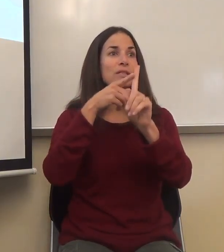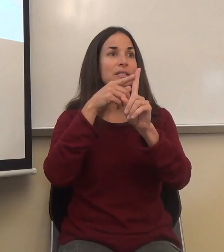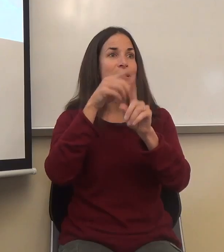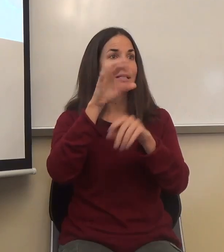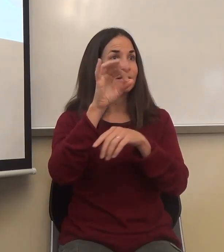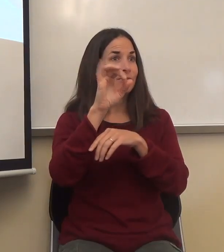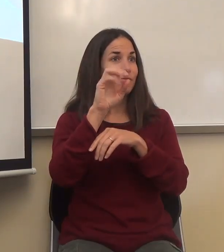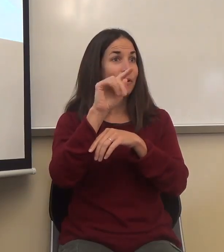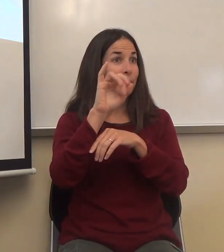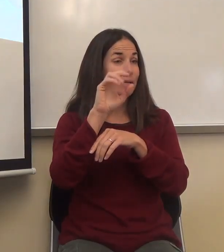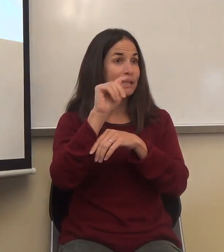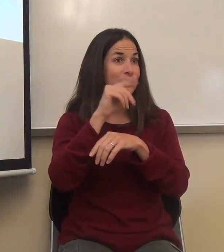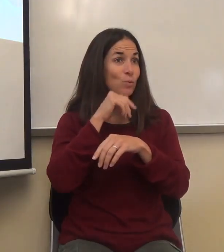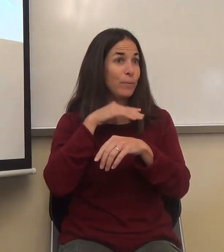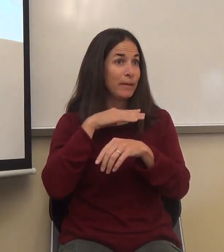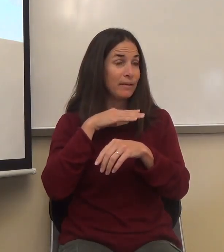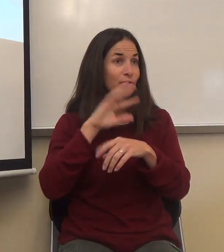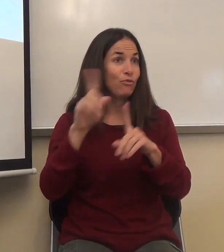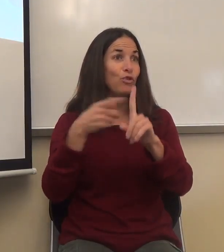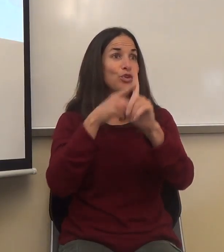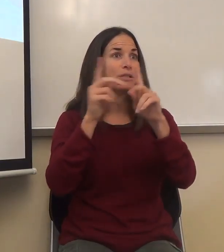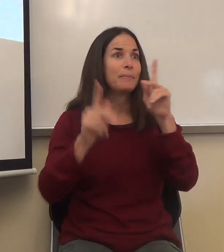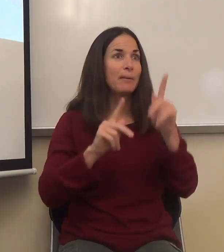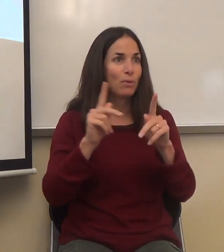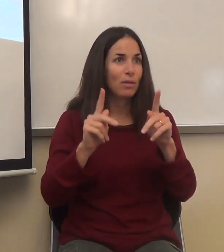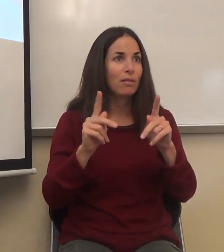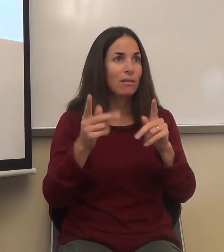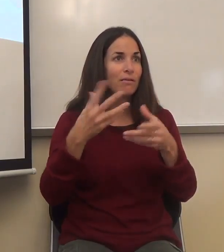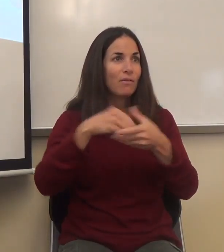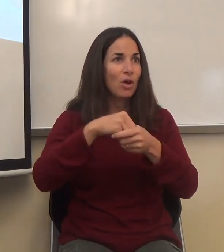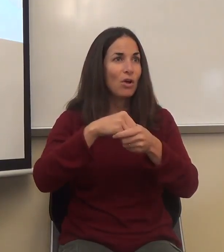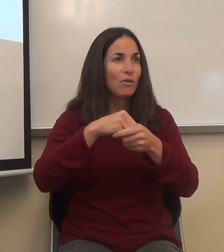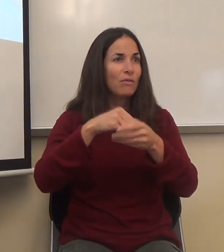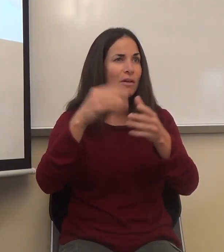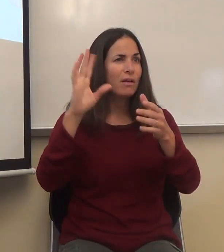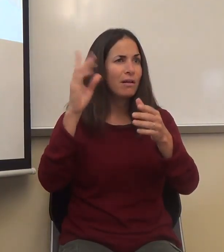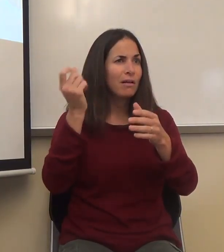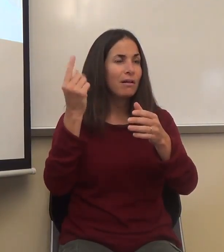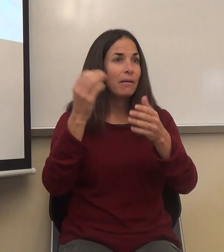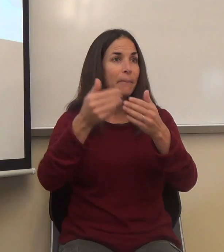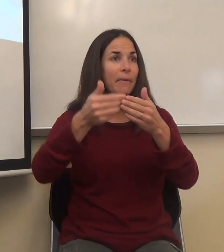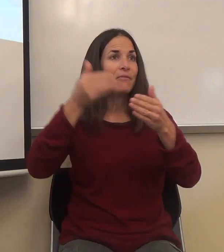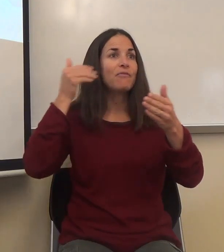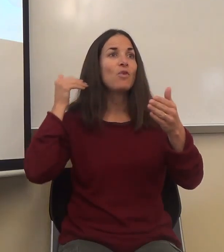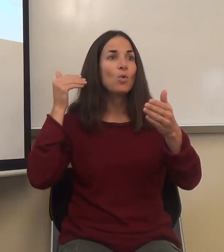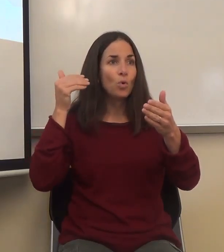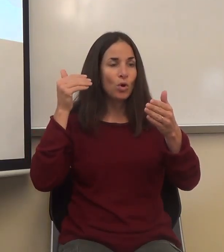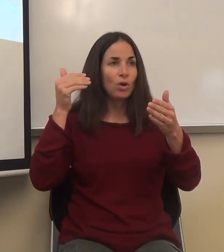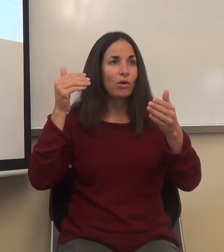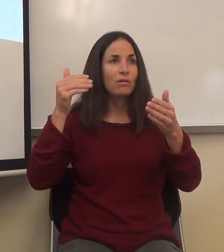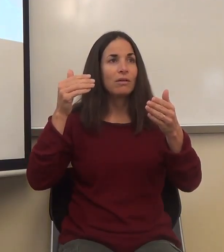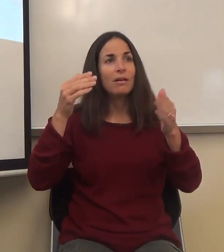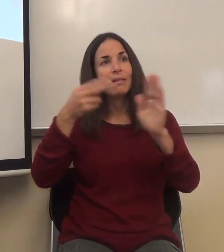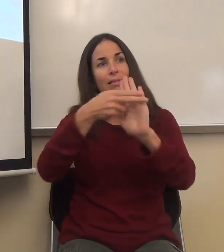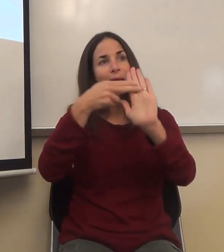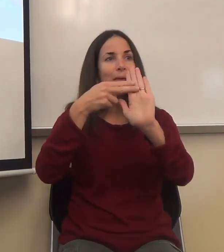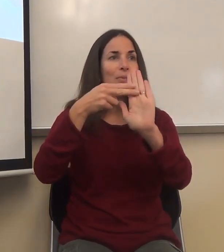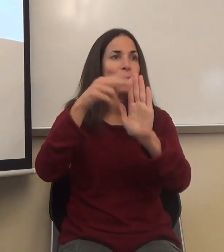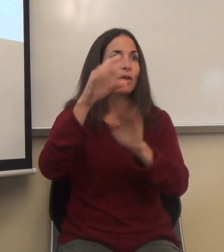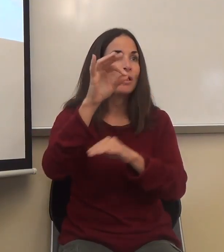feminists. What this is talking about is before they became feminists. So many of